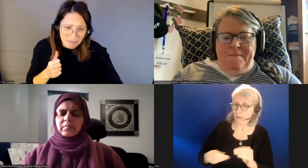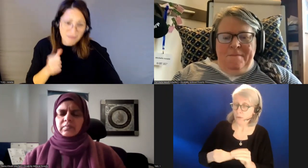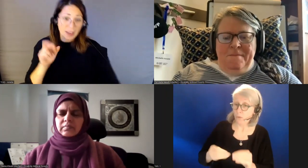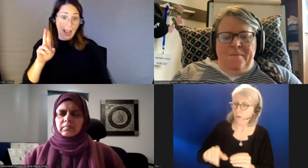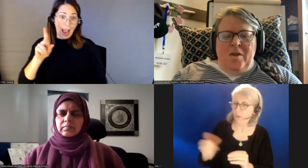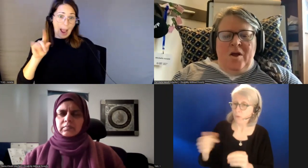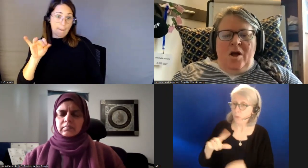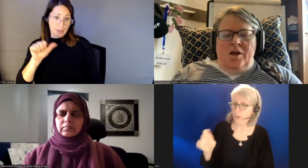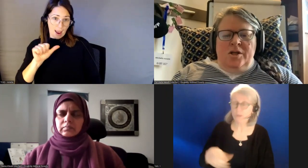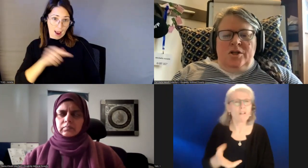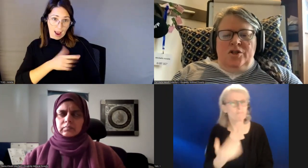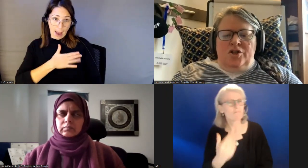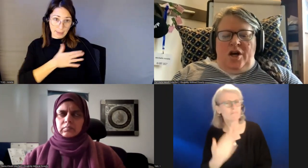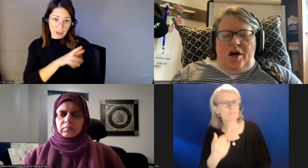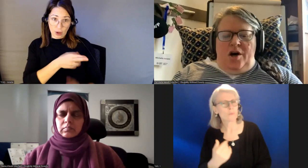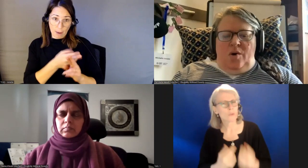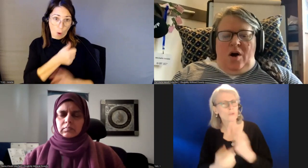question.